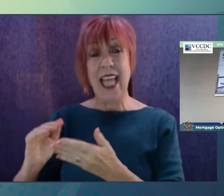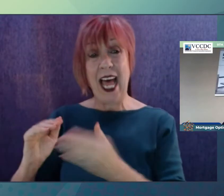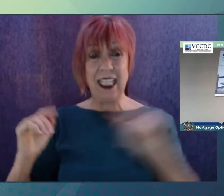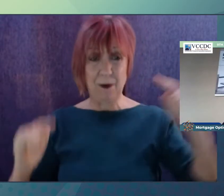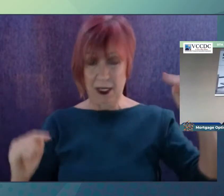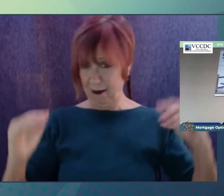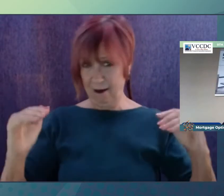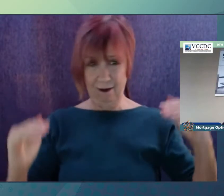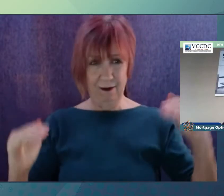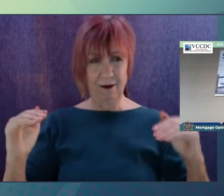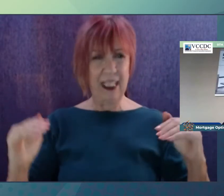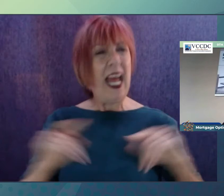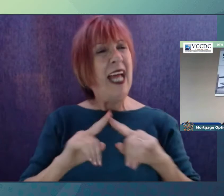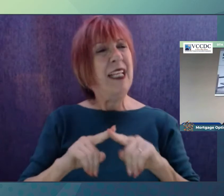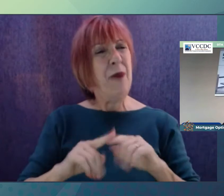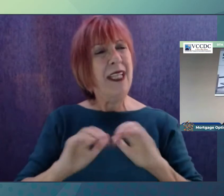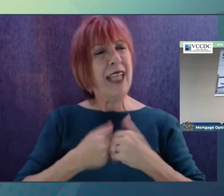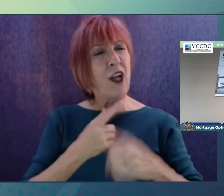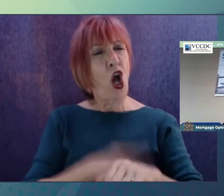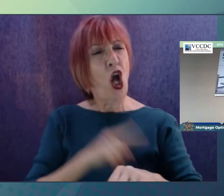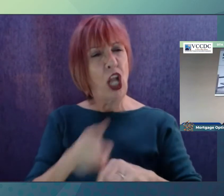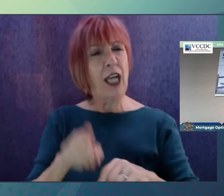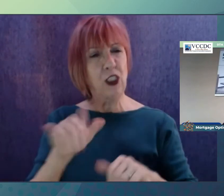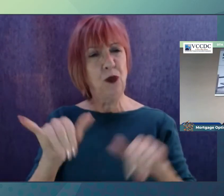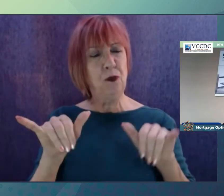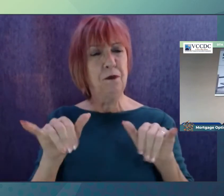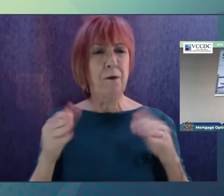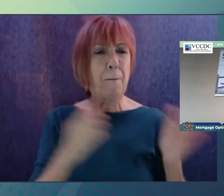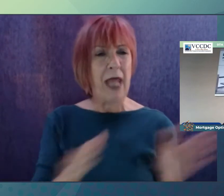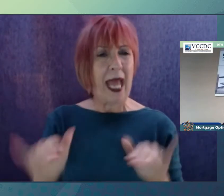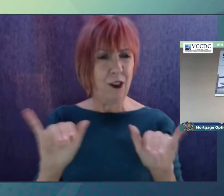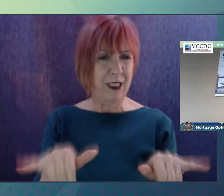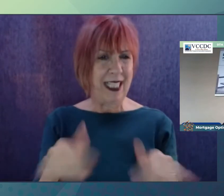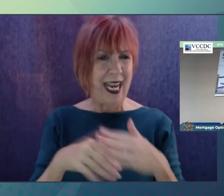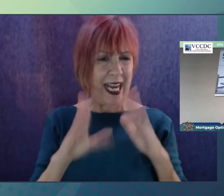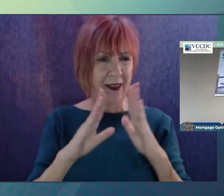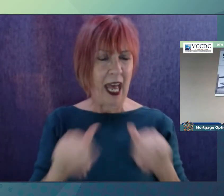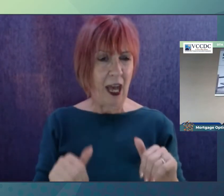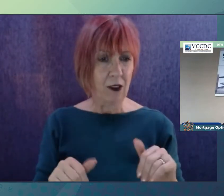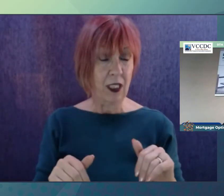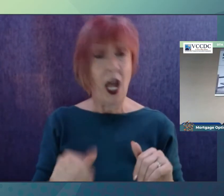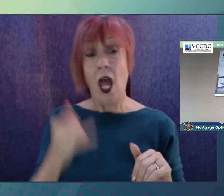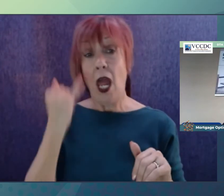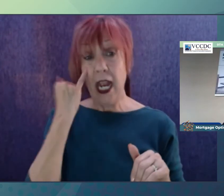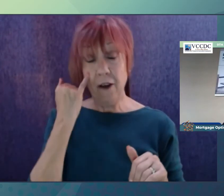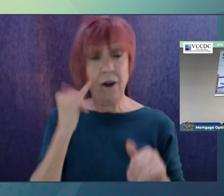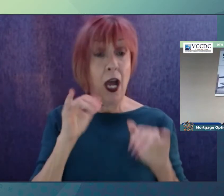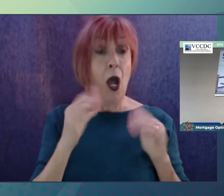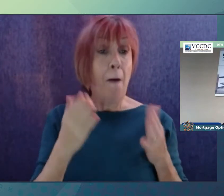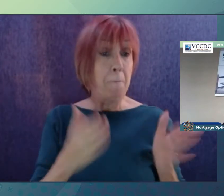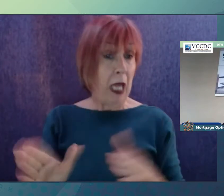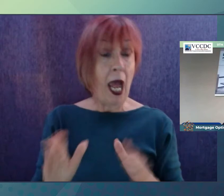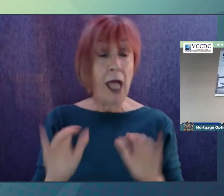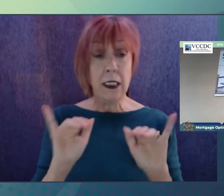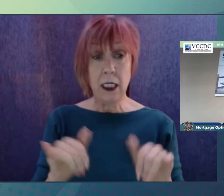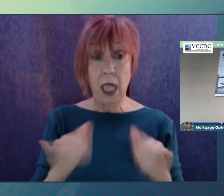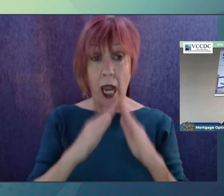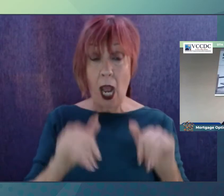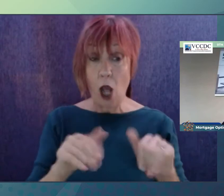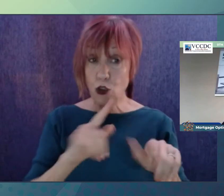property. As a general rule, the longer you plan to stay in the house, the more it makes sense to refinance and absorb those one-time